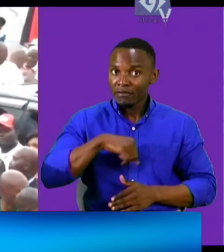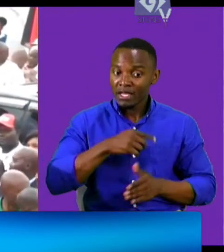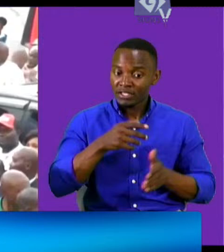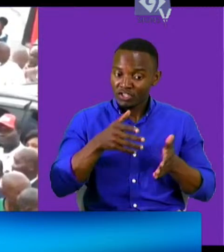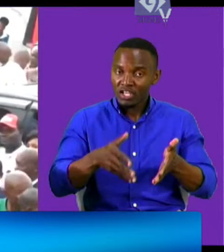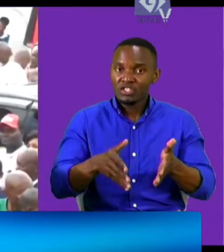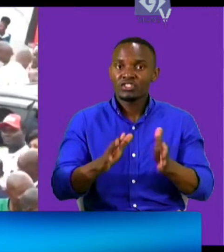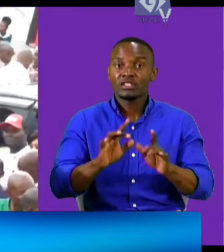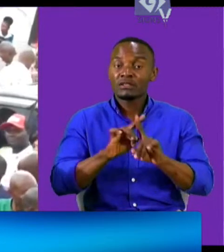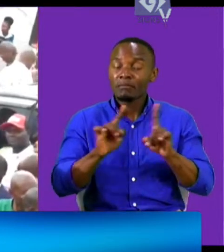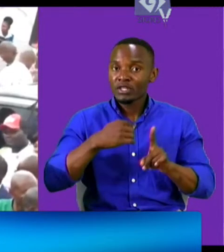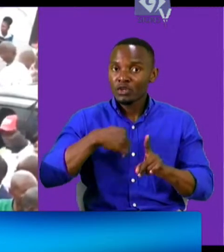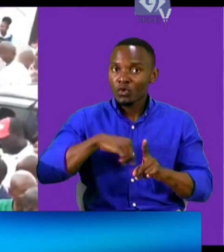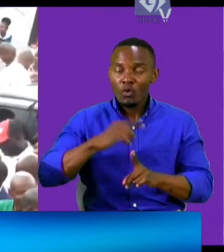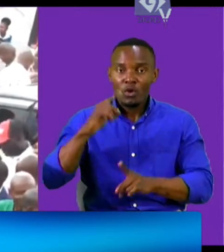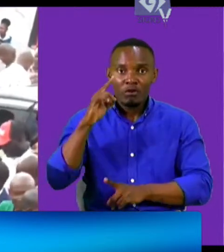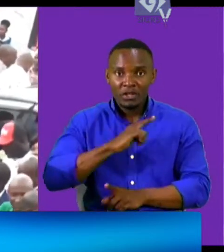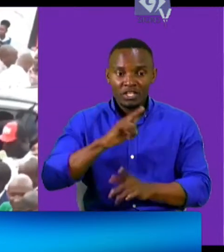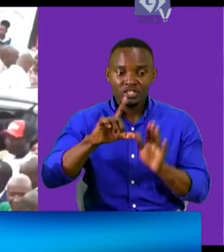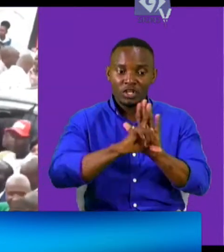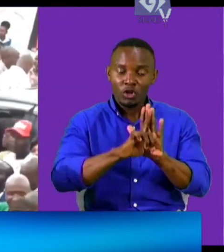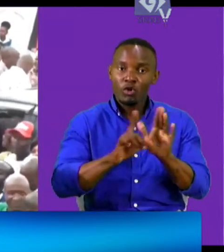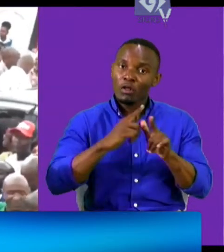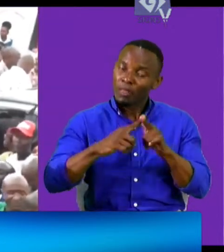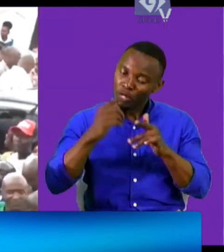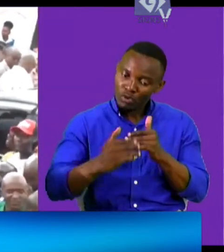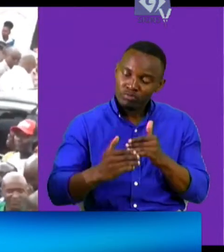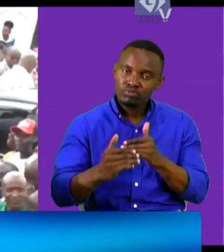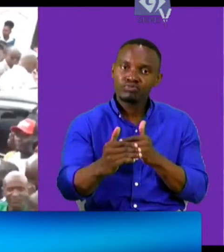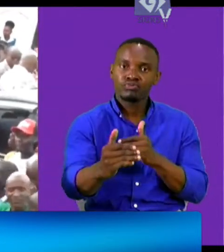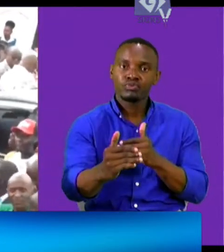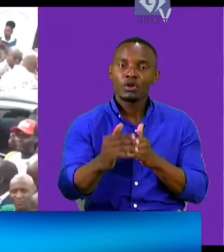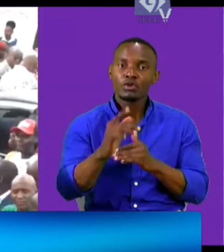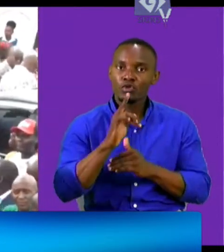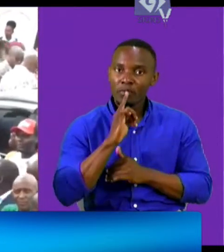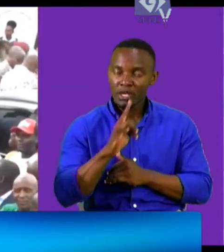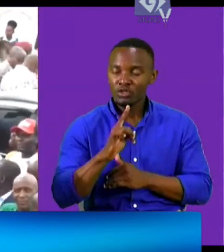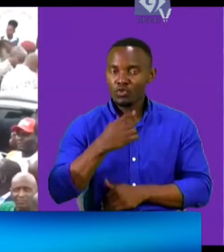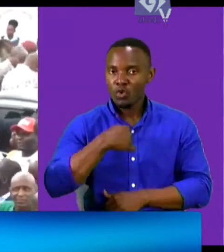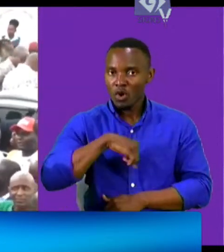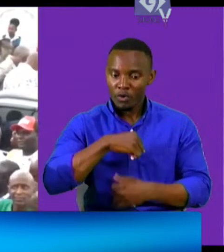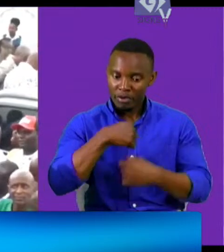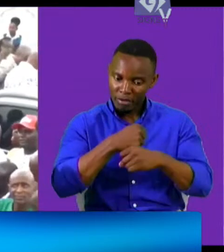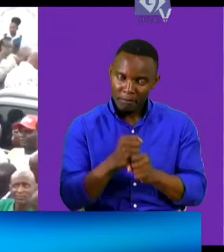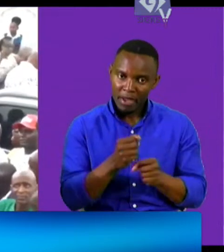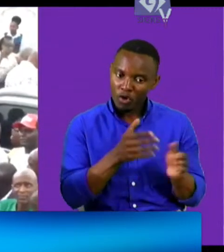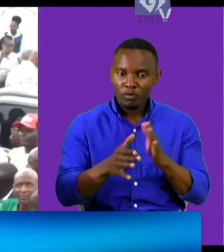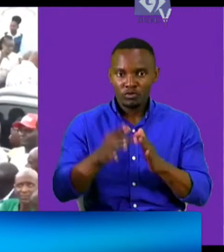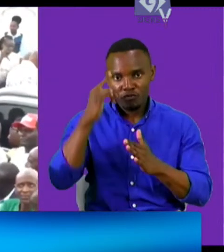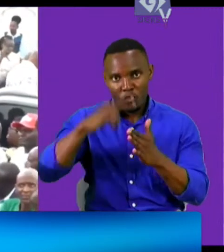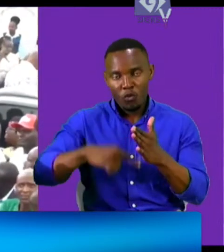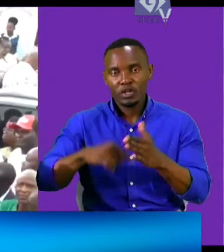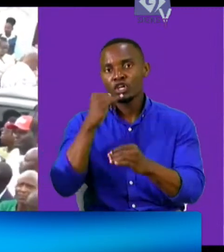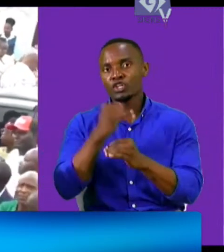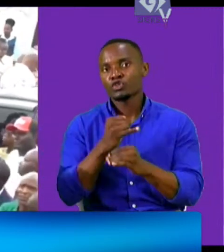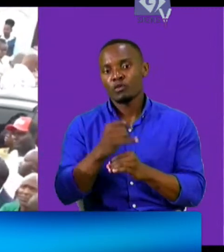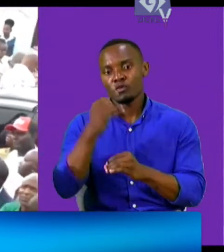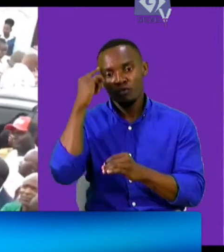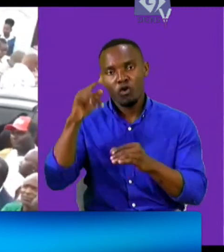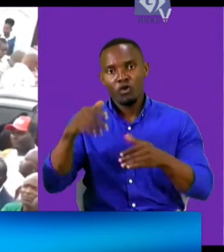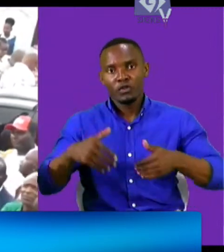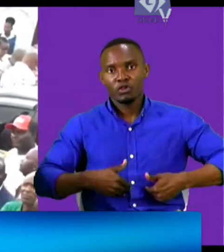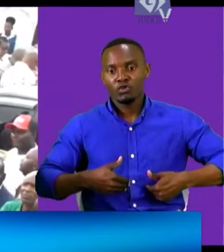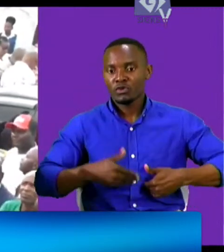going to complete the law and we are going to go forward with making sure that we create opportunities for jobs for the young people of our